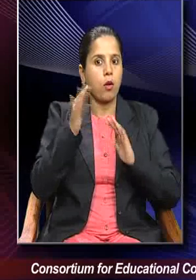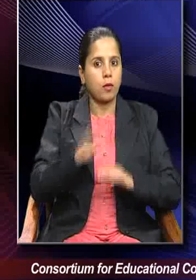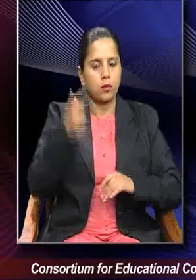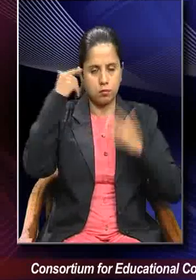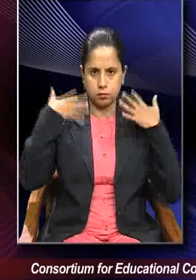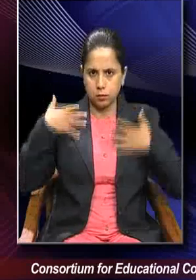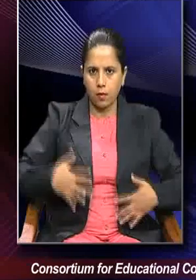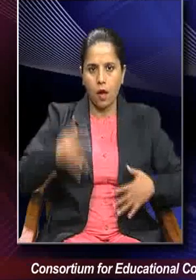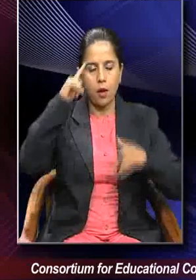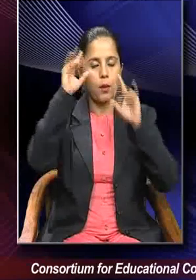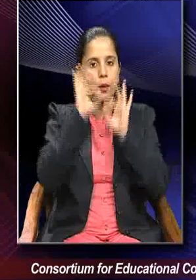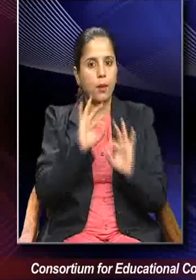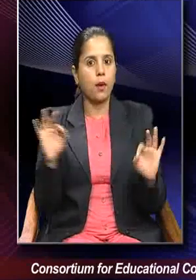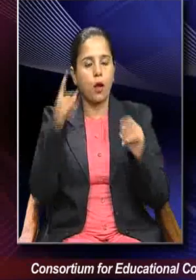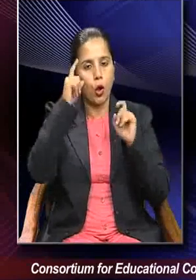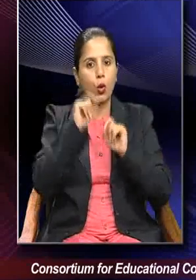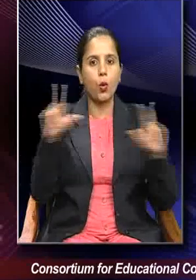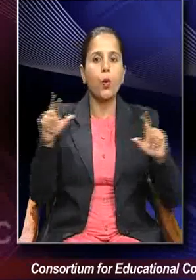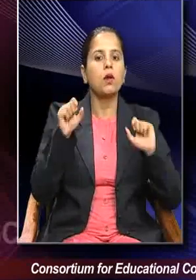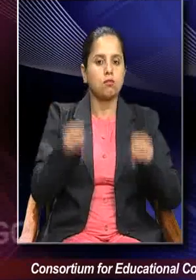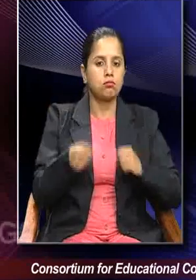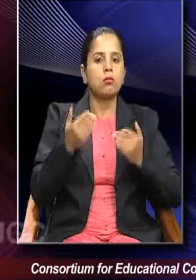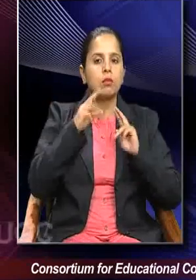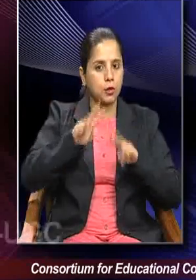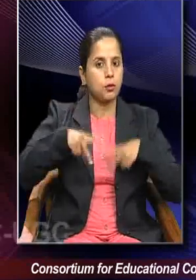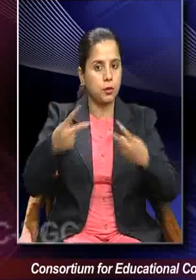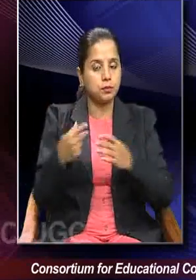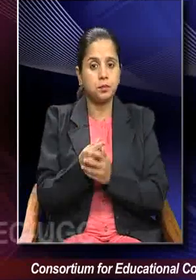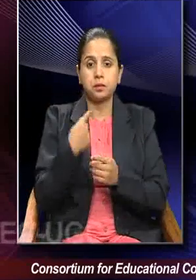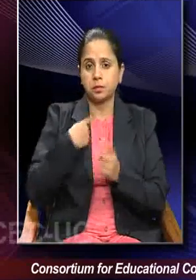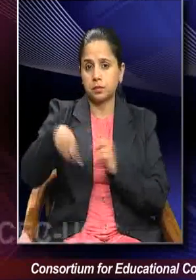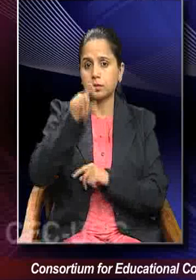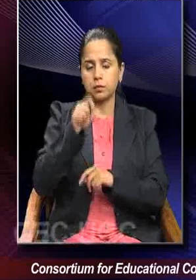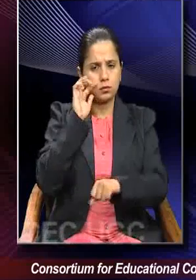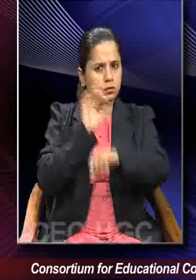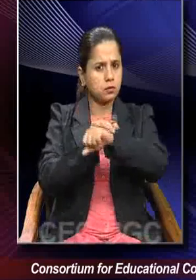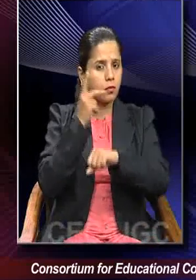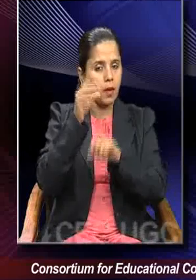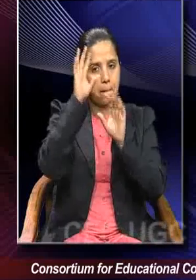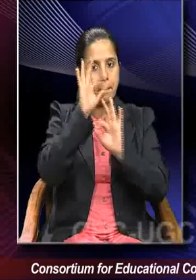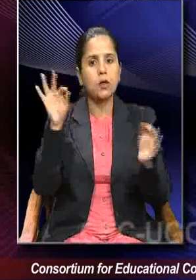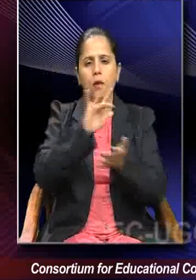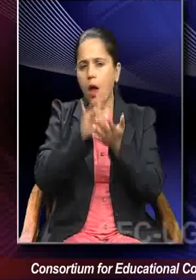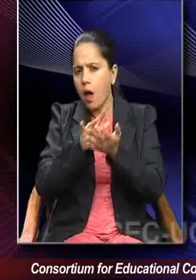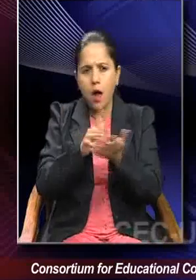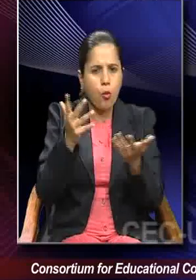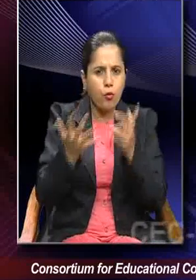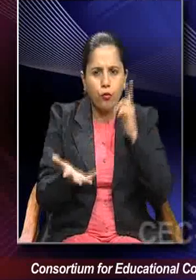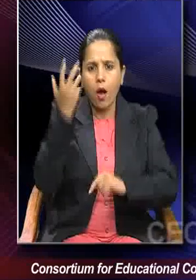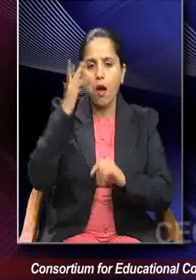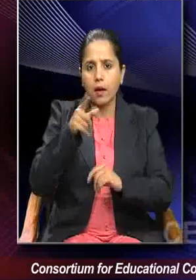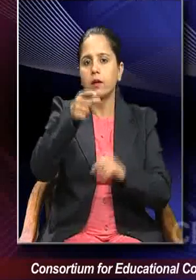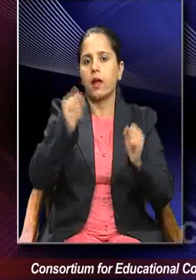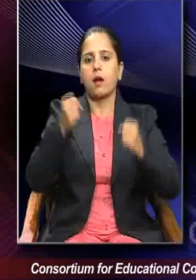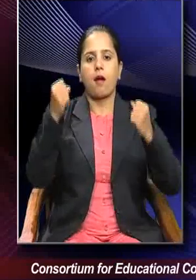body's relaxation response. We need to locate a peaceful area where you can